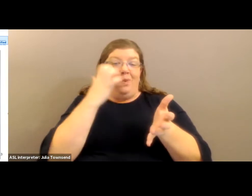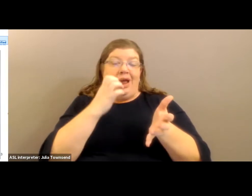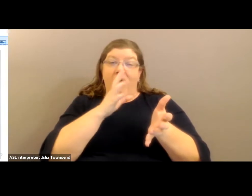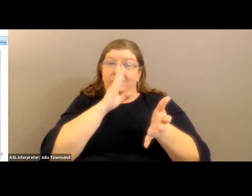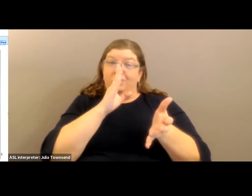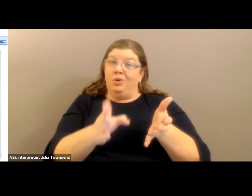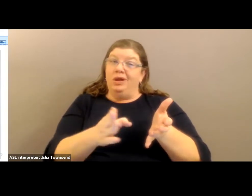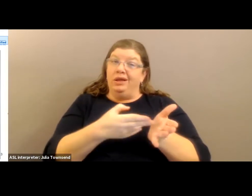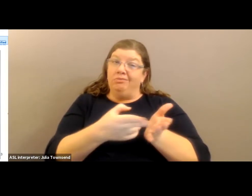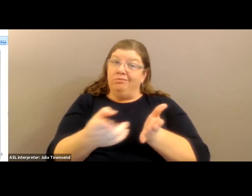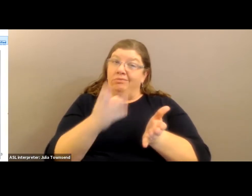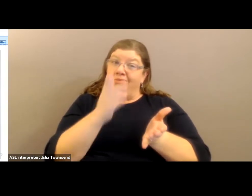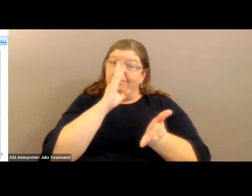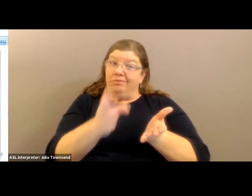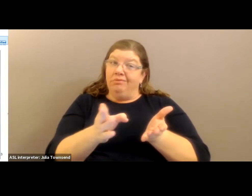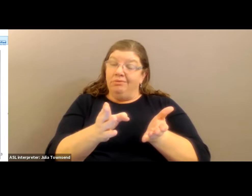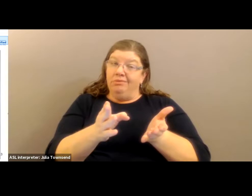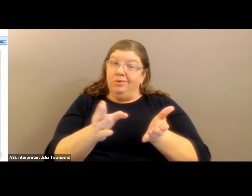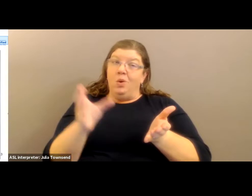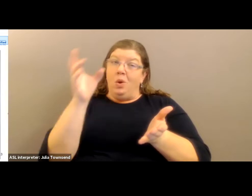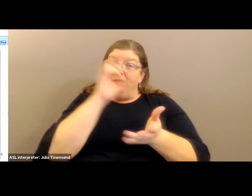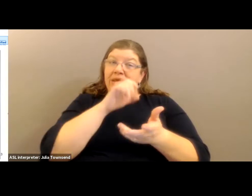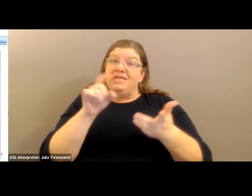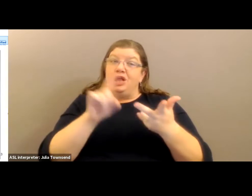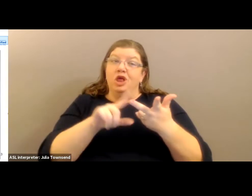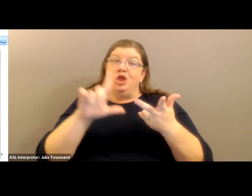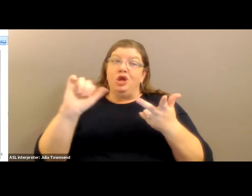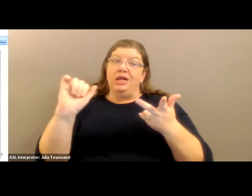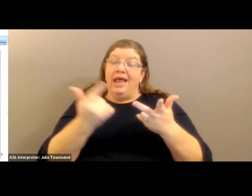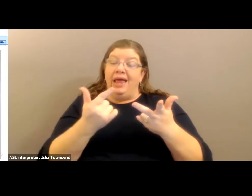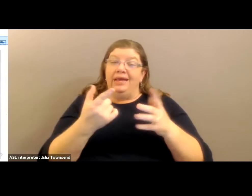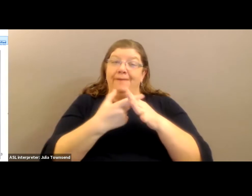frank, we are missing the third leg.